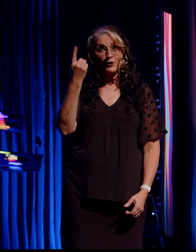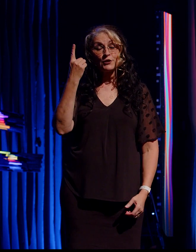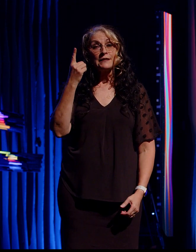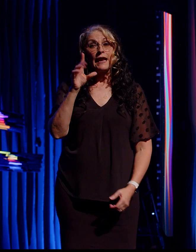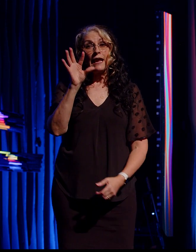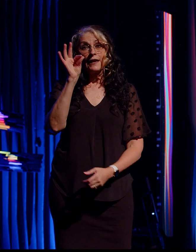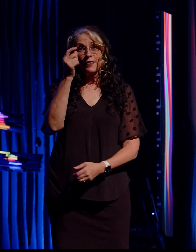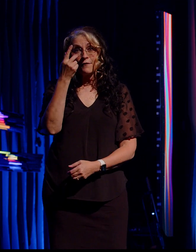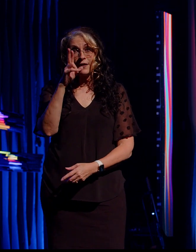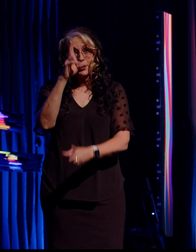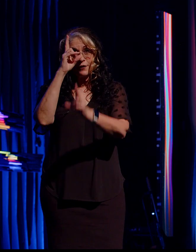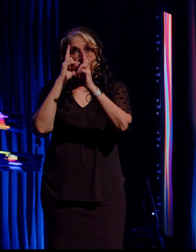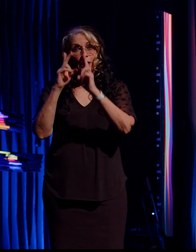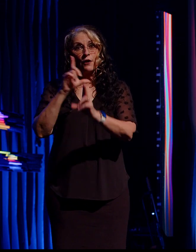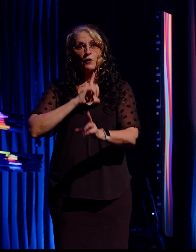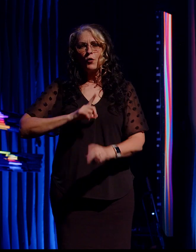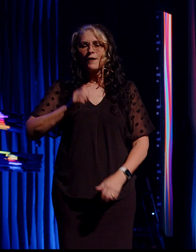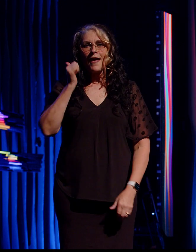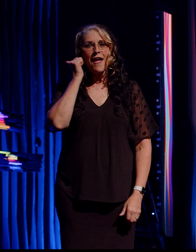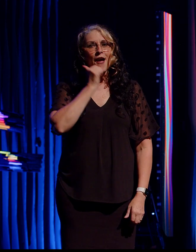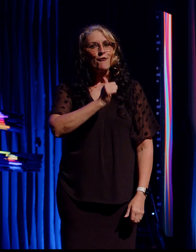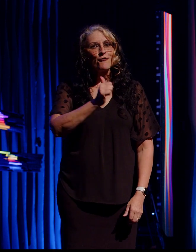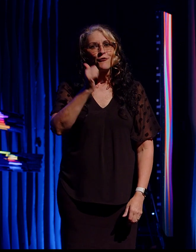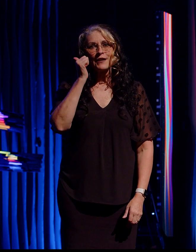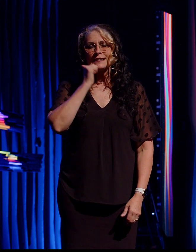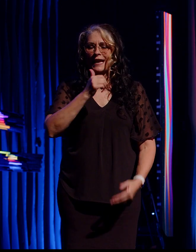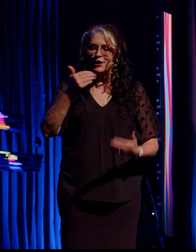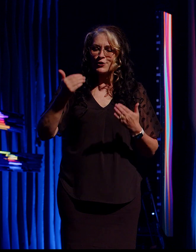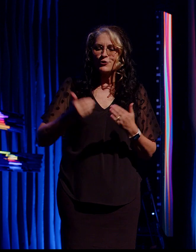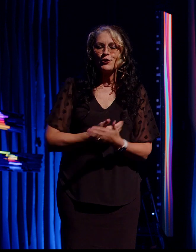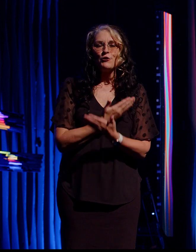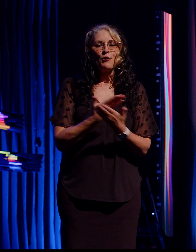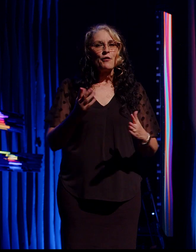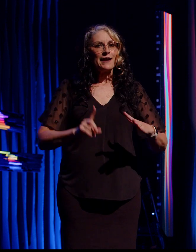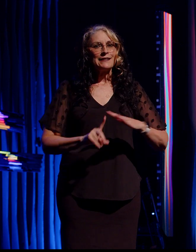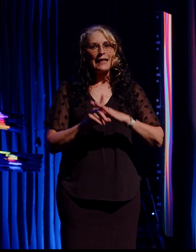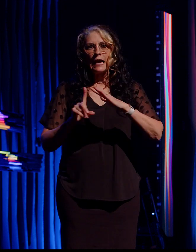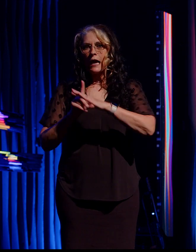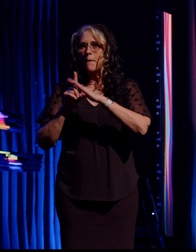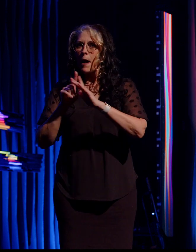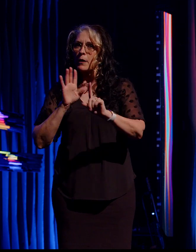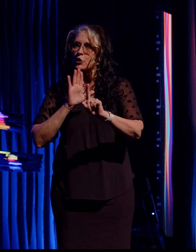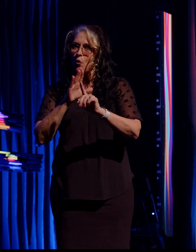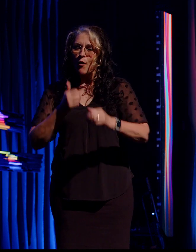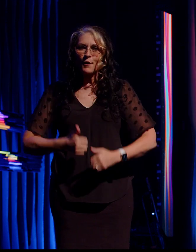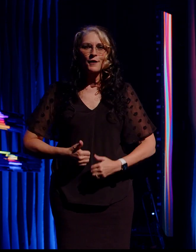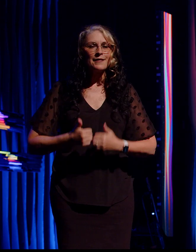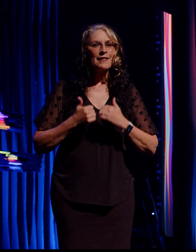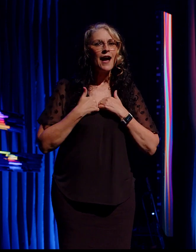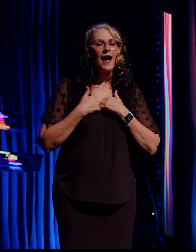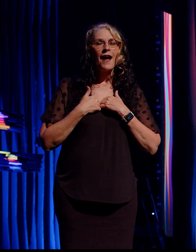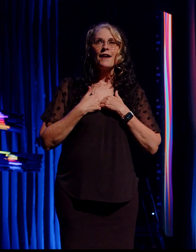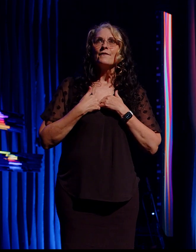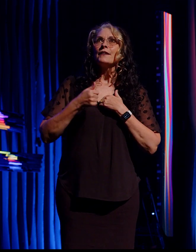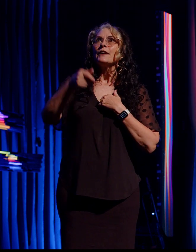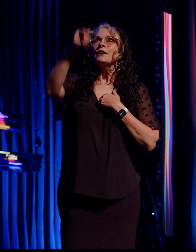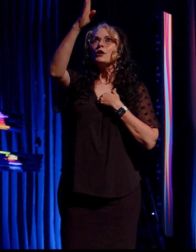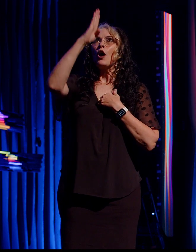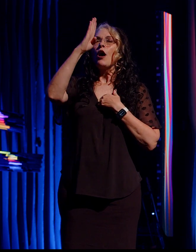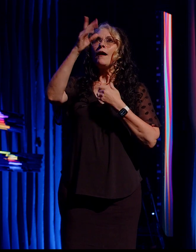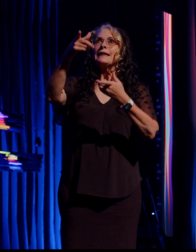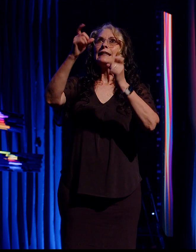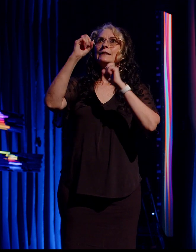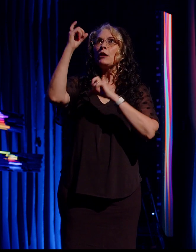fear of the Lord. Every single day with the new things that come up in your life, God will give you the wisdom that you